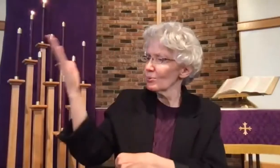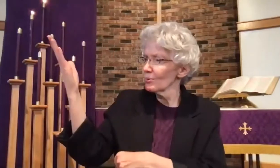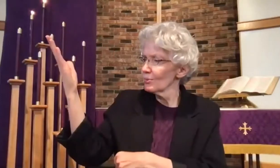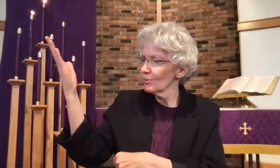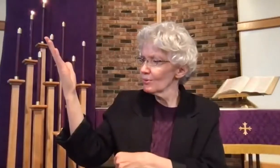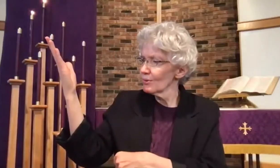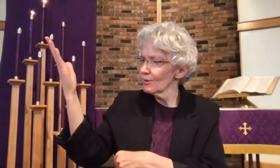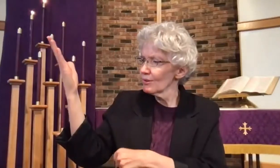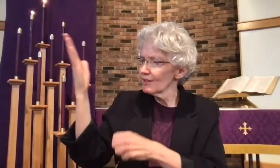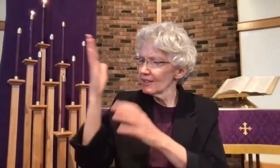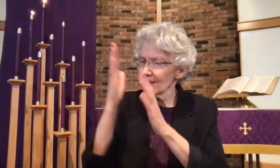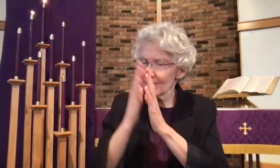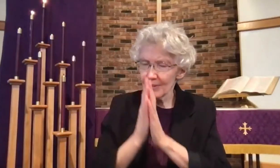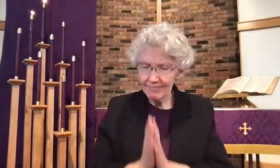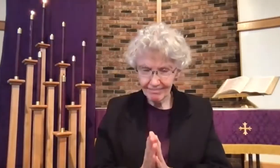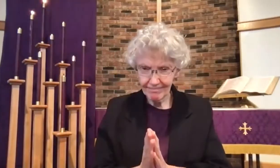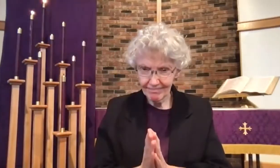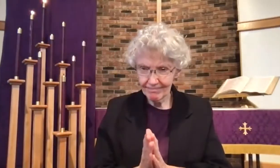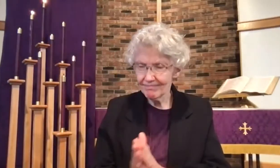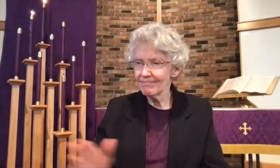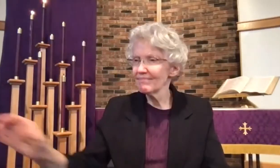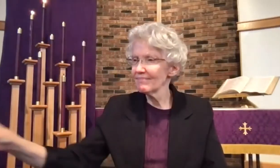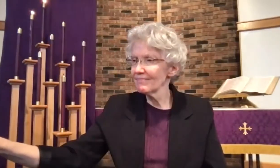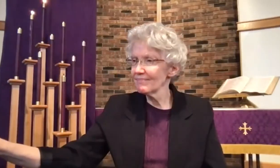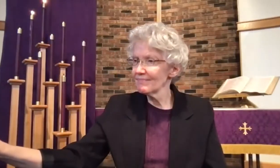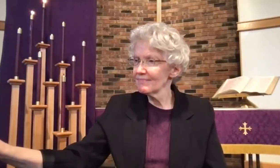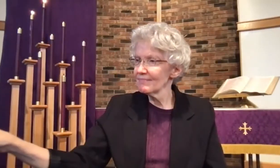Help us to put our trust in you. Amen.